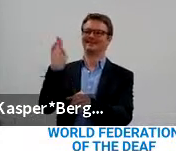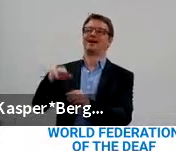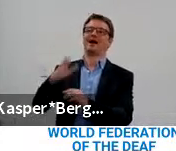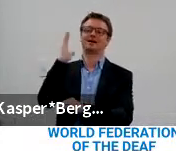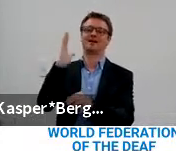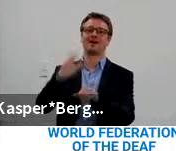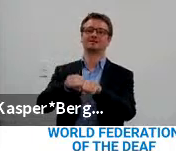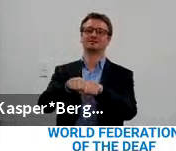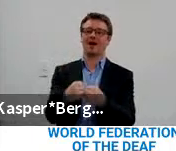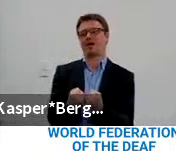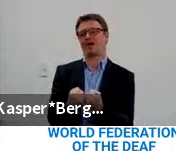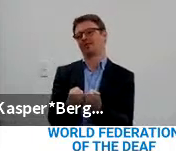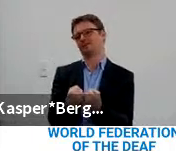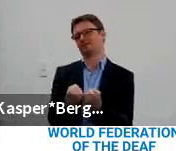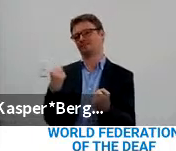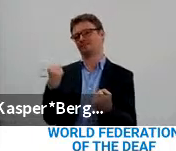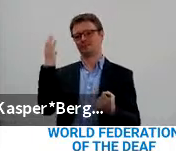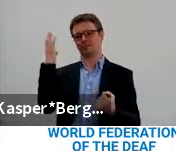medicine altogether.